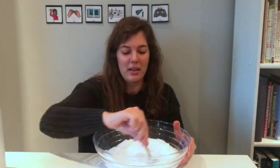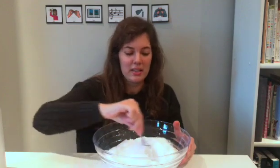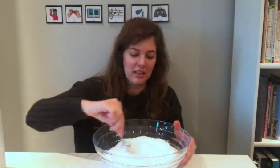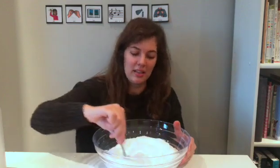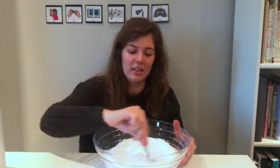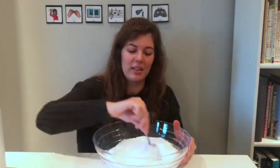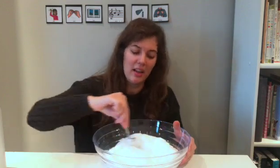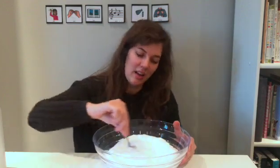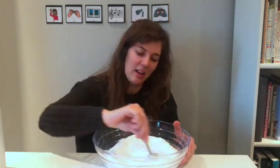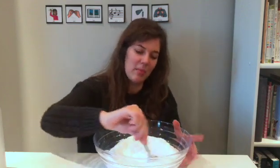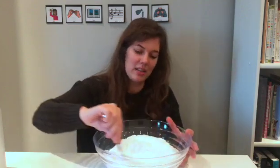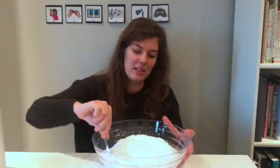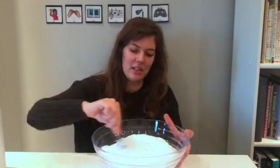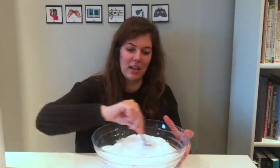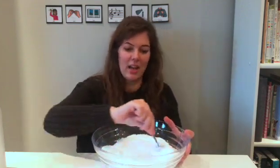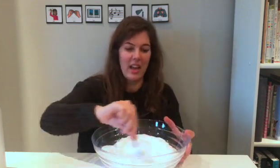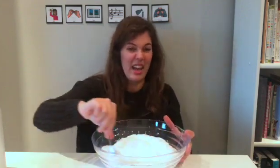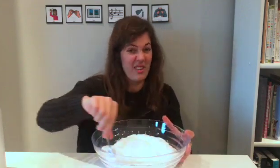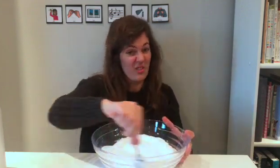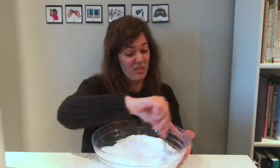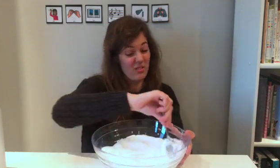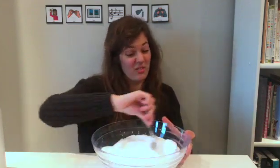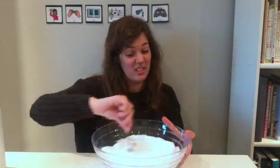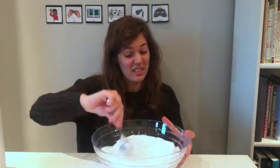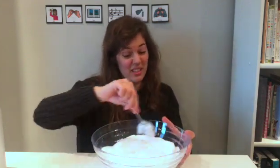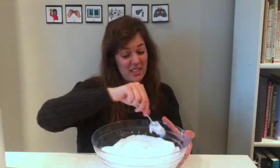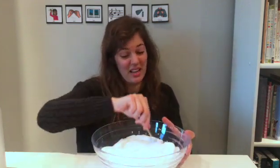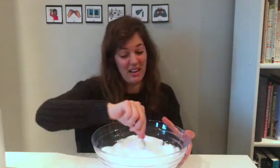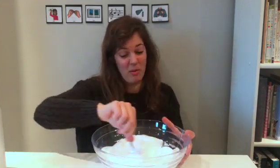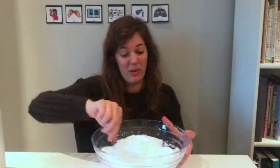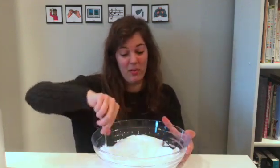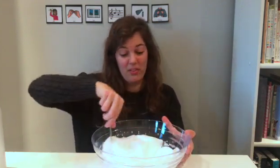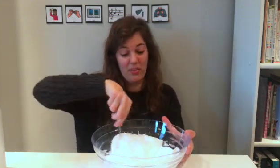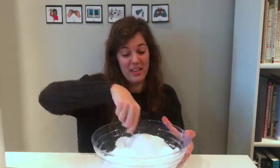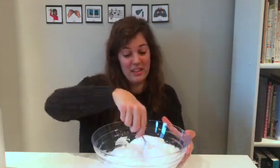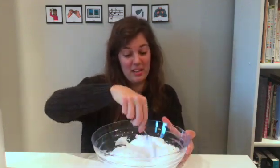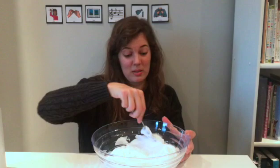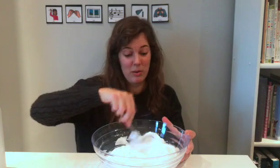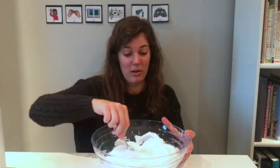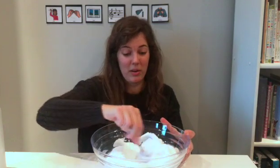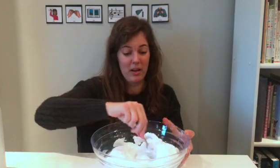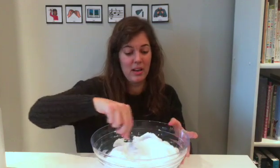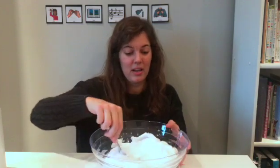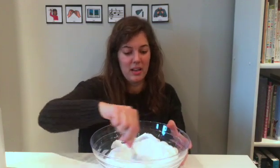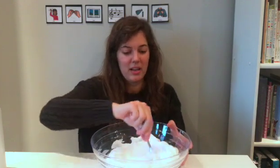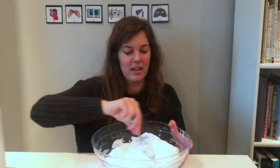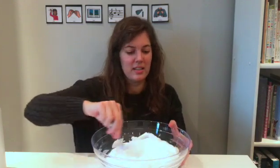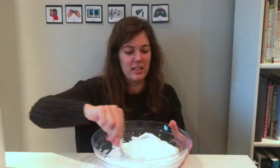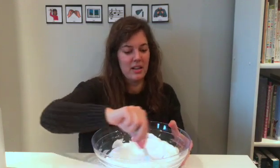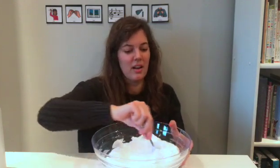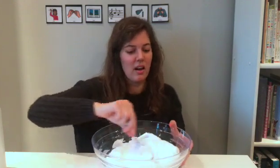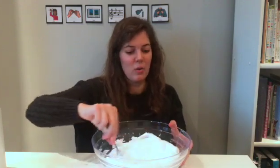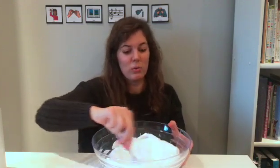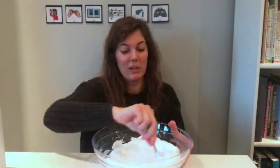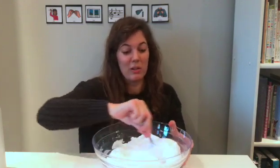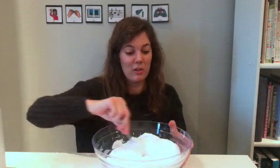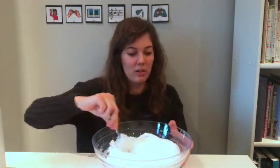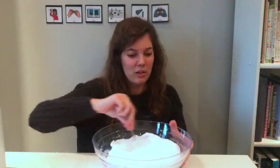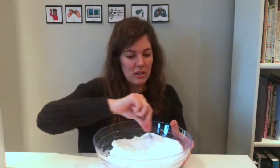mixing and mixing. And you know what's really exciting about this experiment? Is that it not only looks